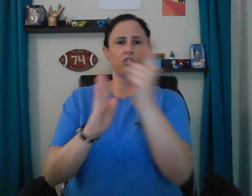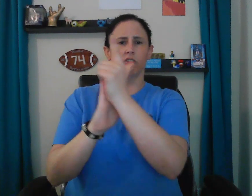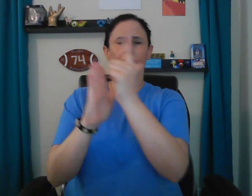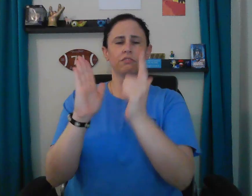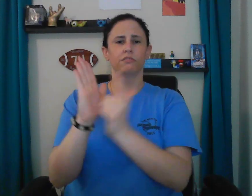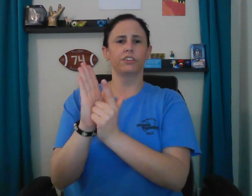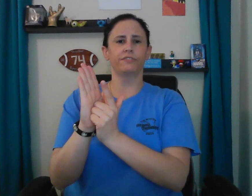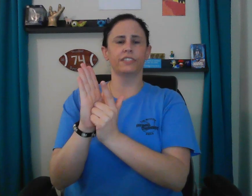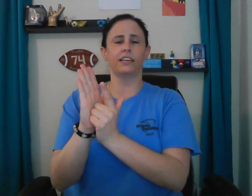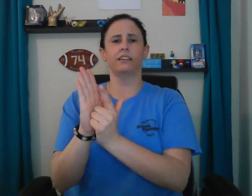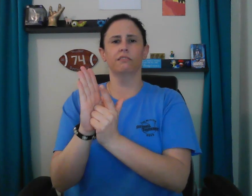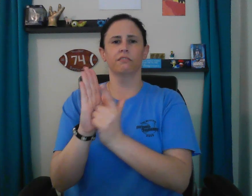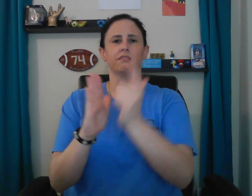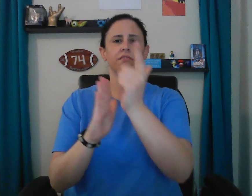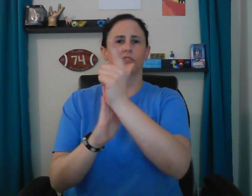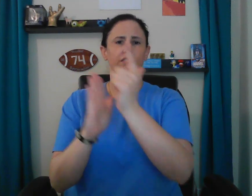Law, you've seen.